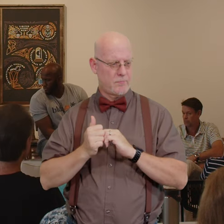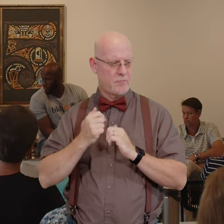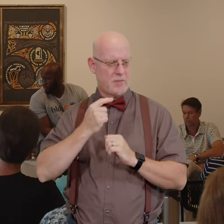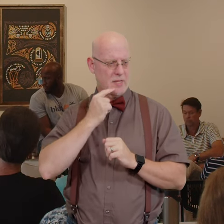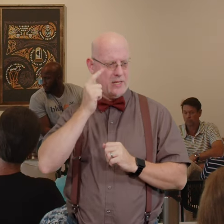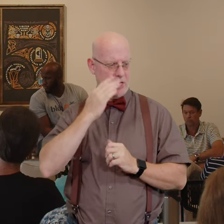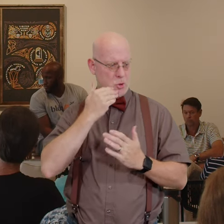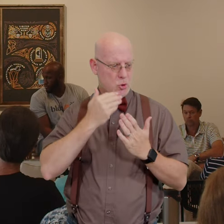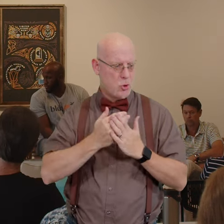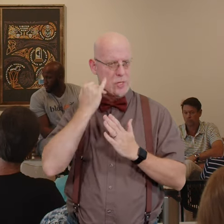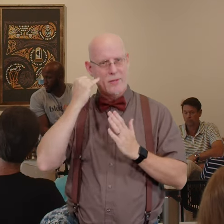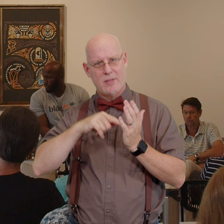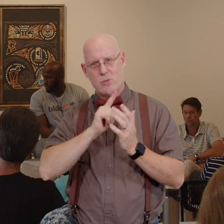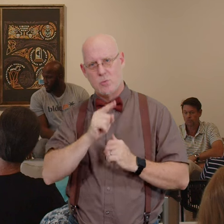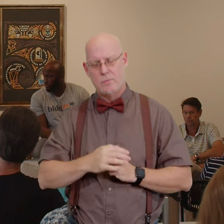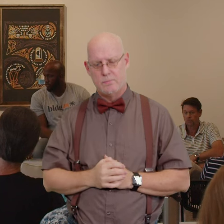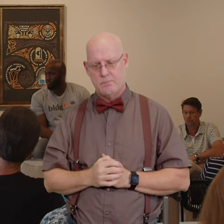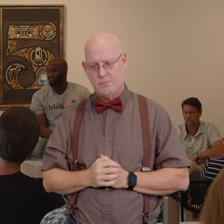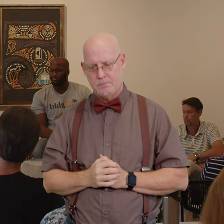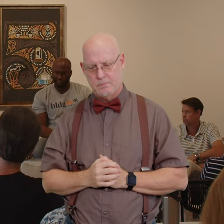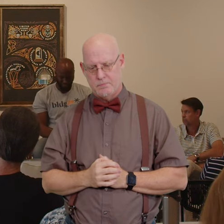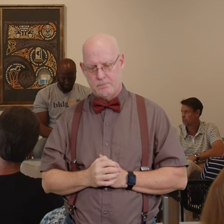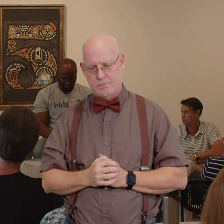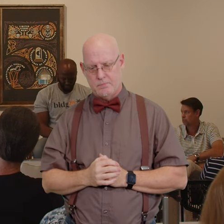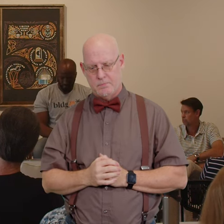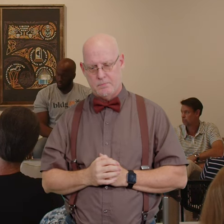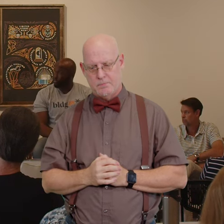How can we say God is good if this is true?